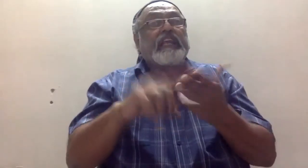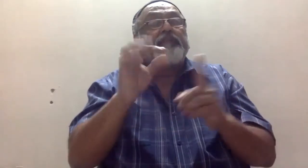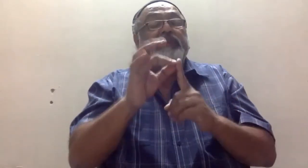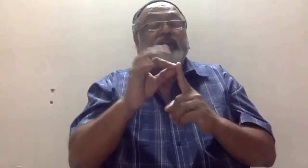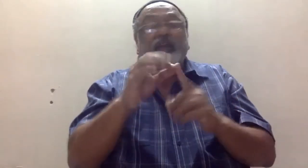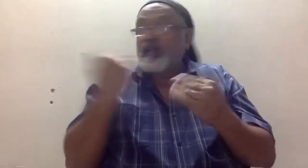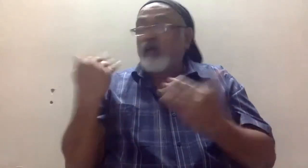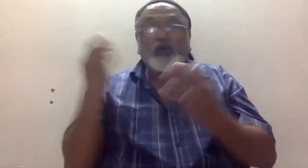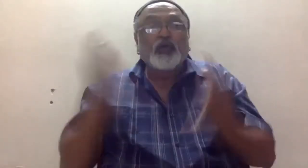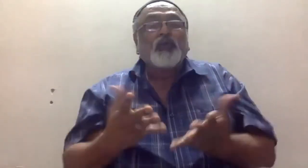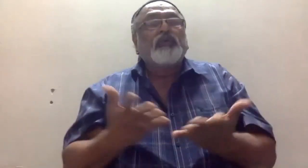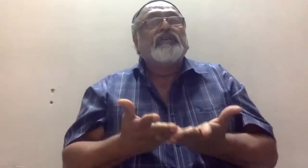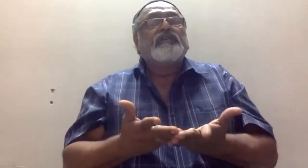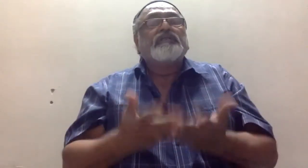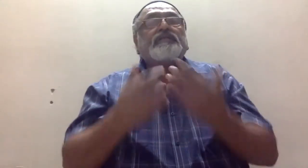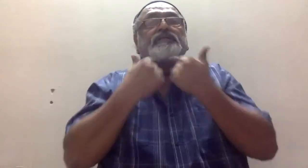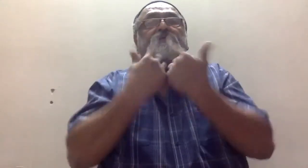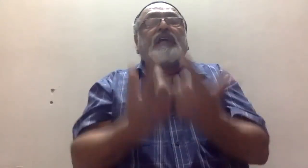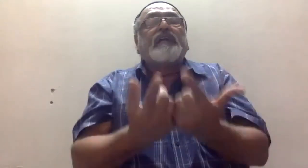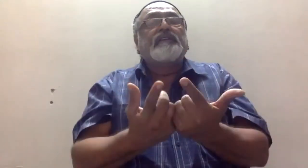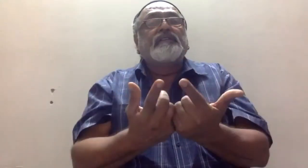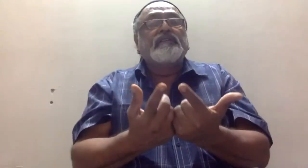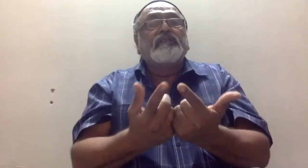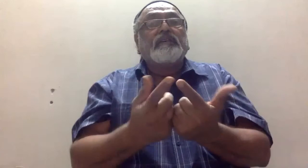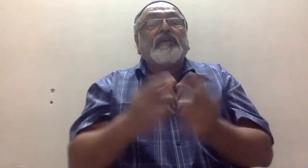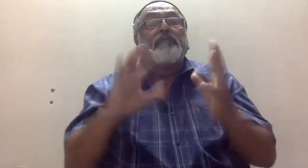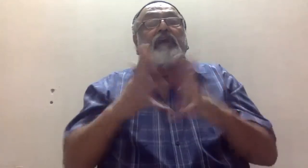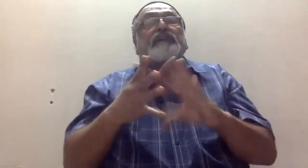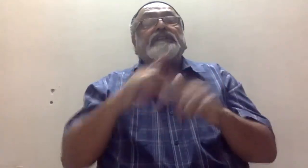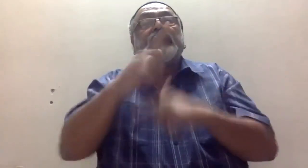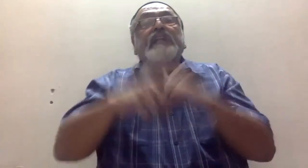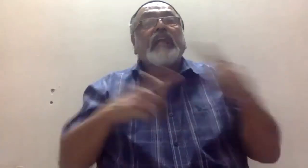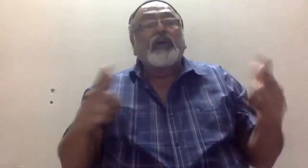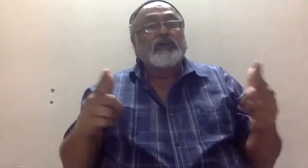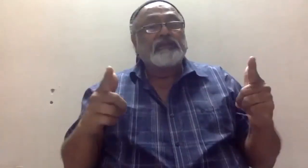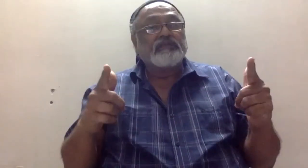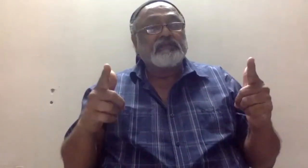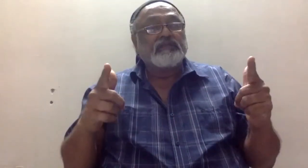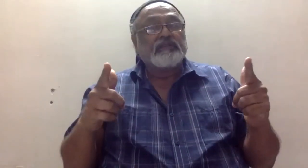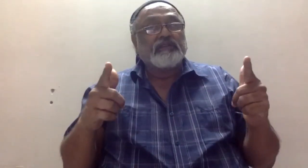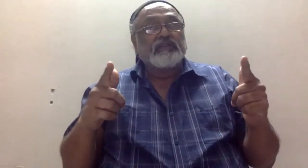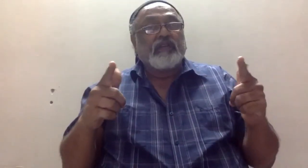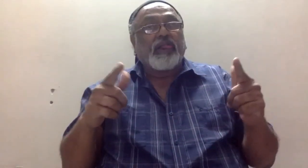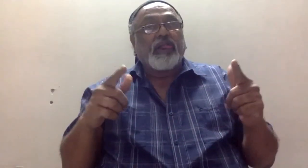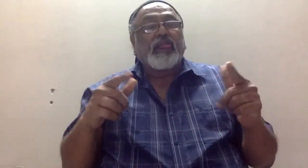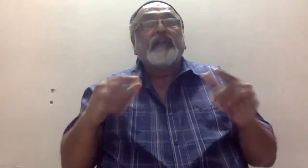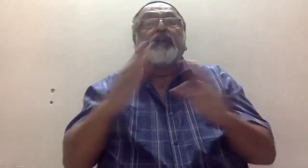about introducing sign language at the pre-nursery level.